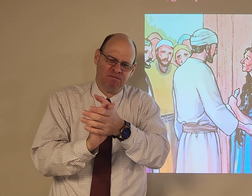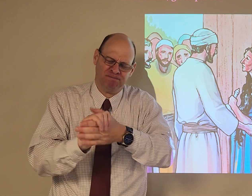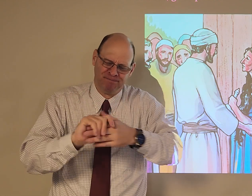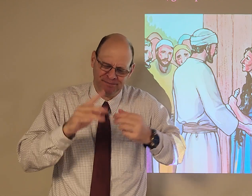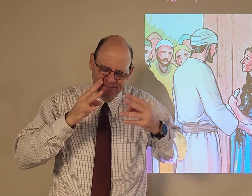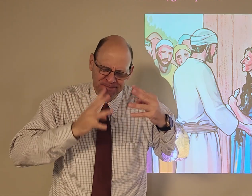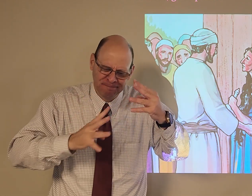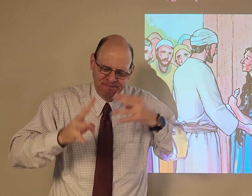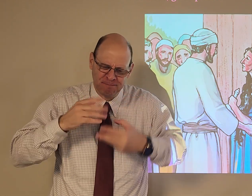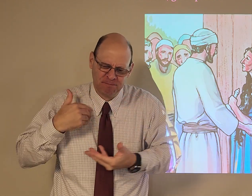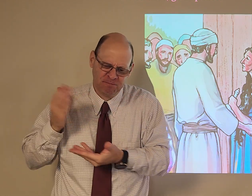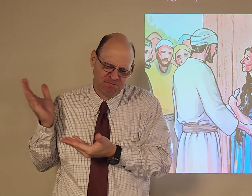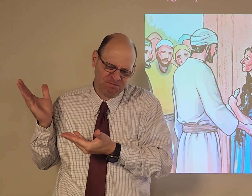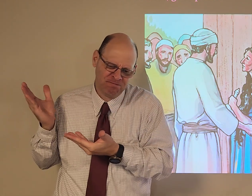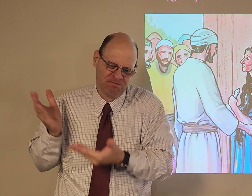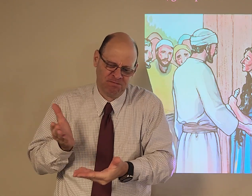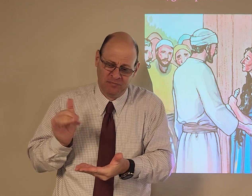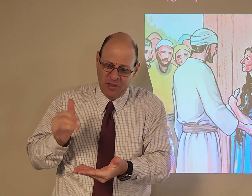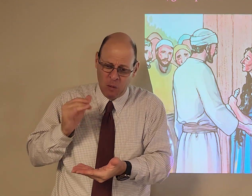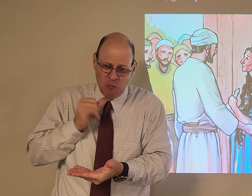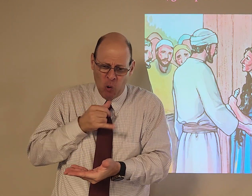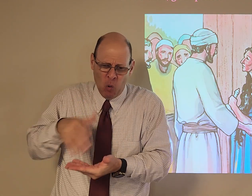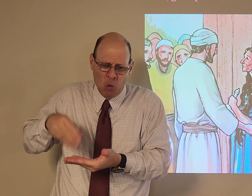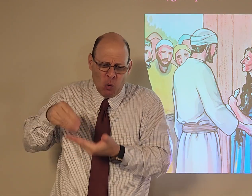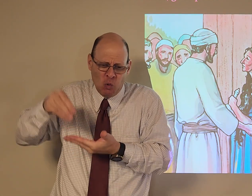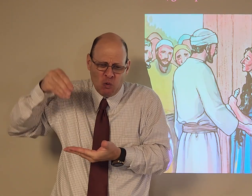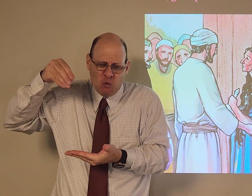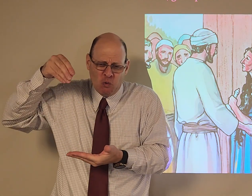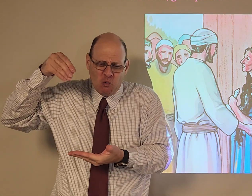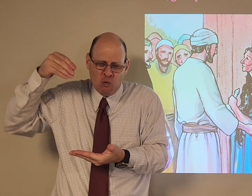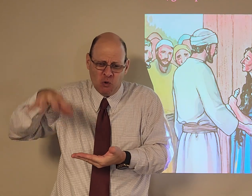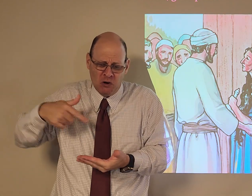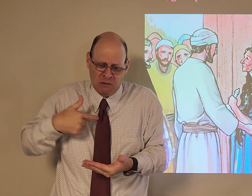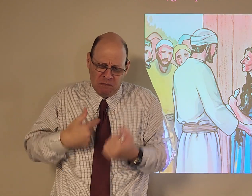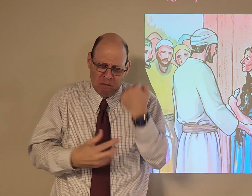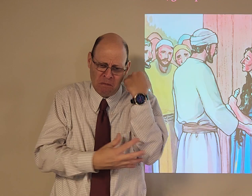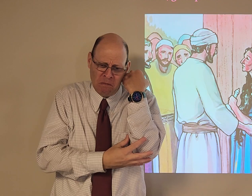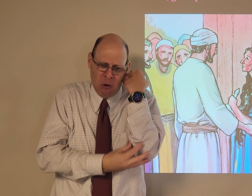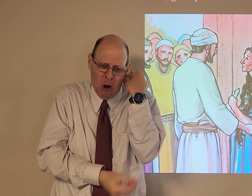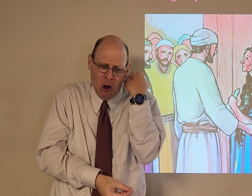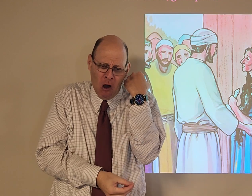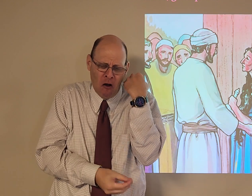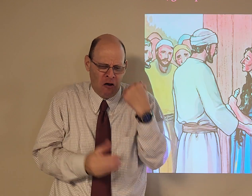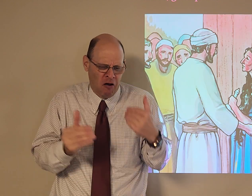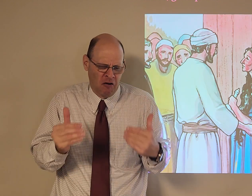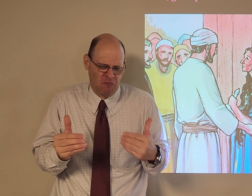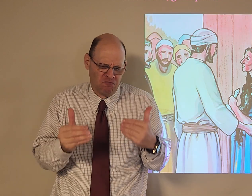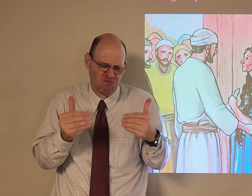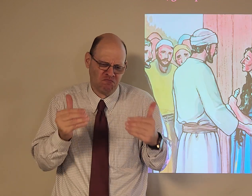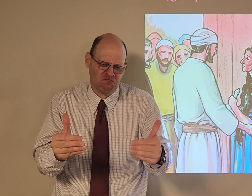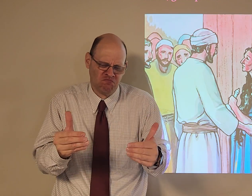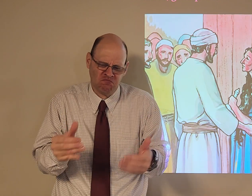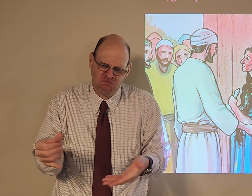feet. She bowed down before him with tears. She anointed his feet with the oil in her box. She broke it